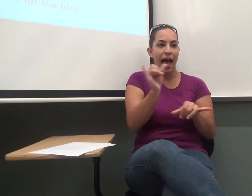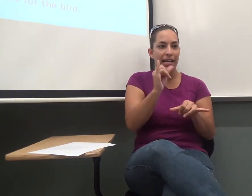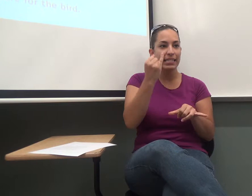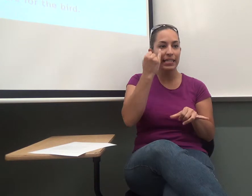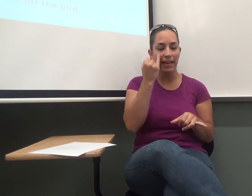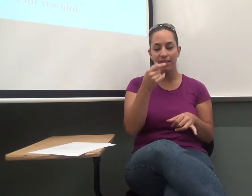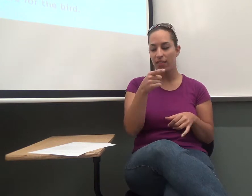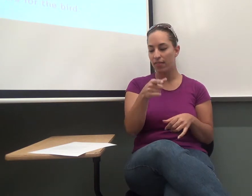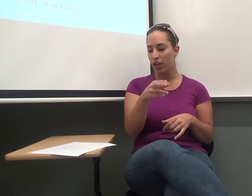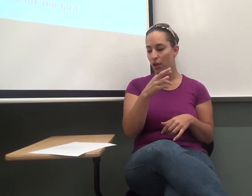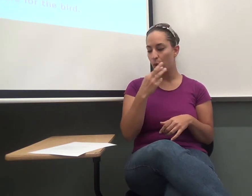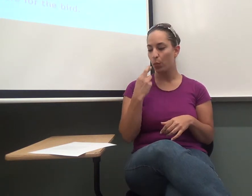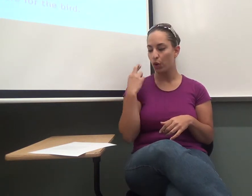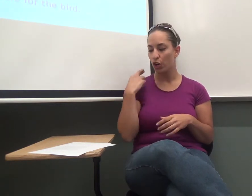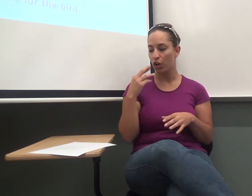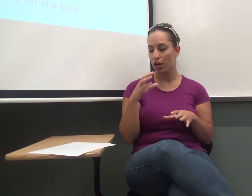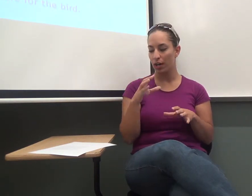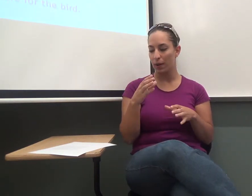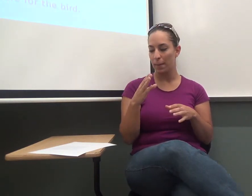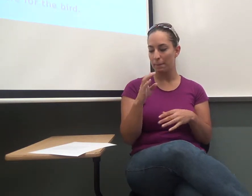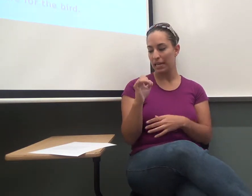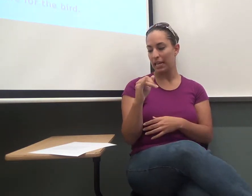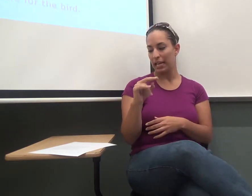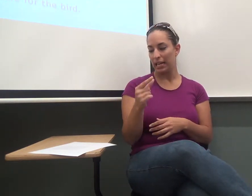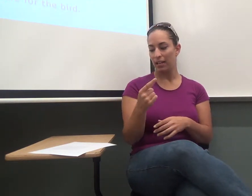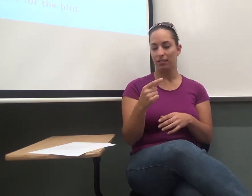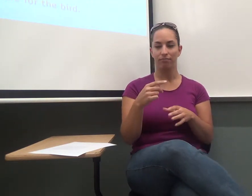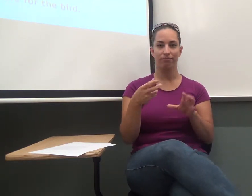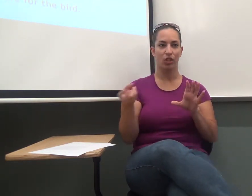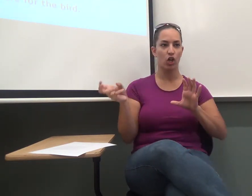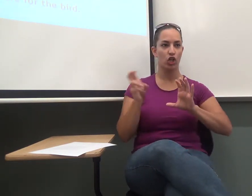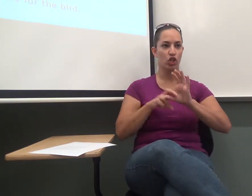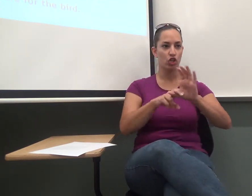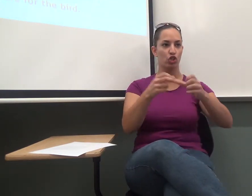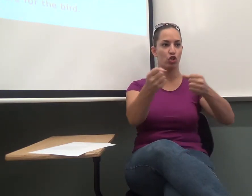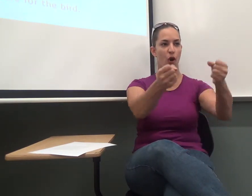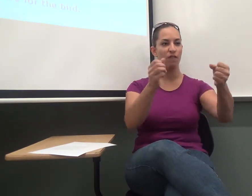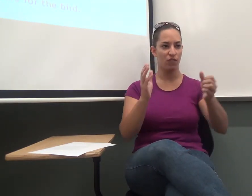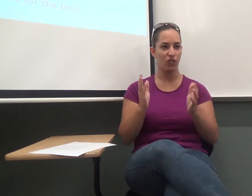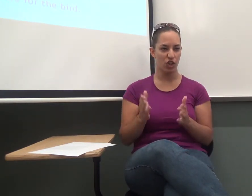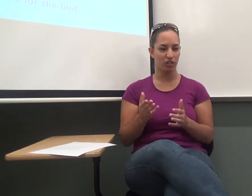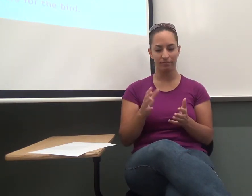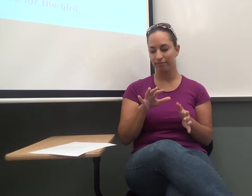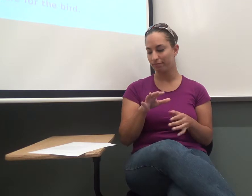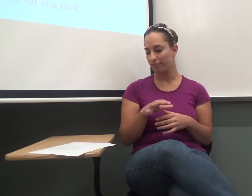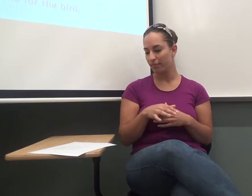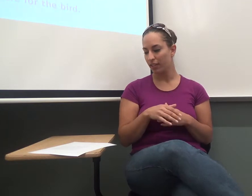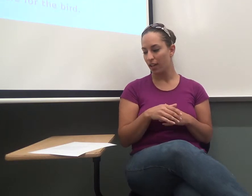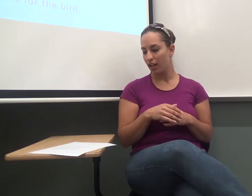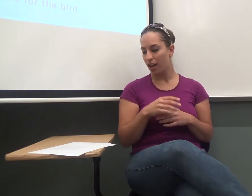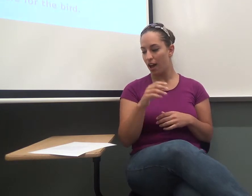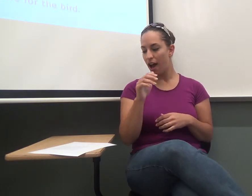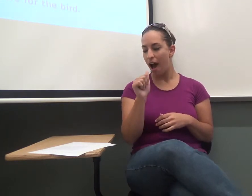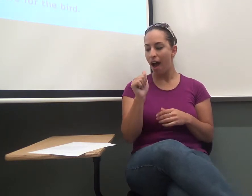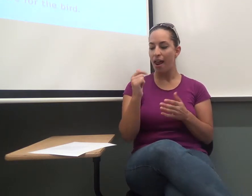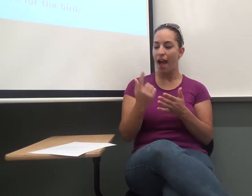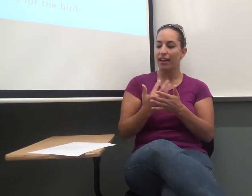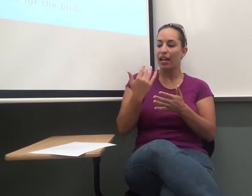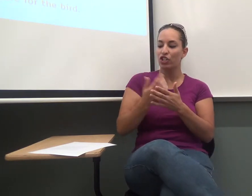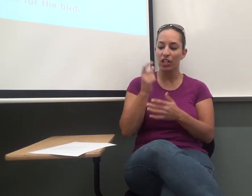good. Good. An occasional nip on the ear is the way of showing the chauffeur Yes. appreciation for the